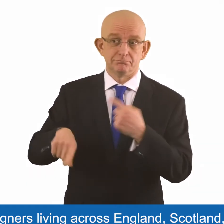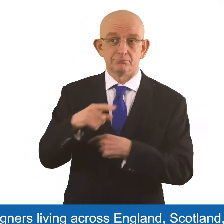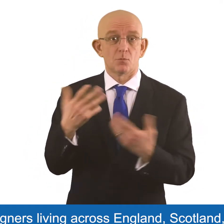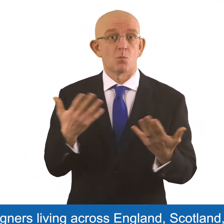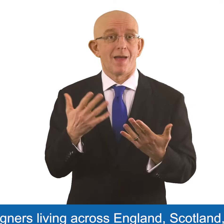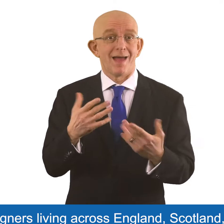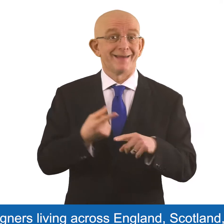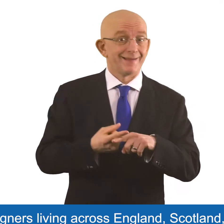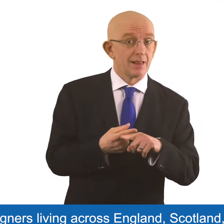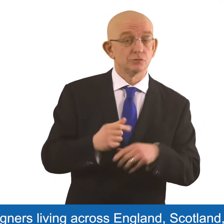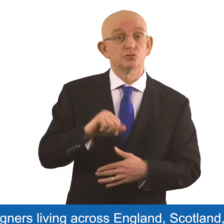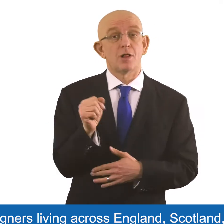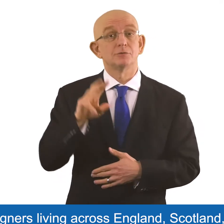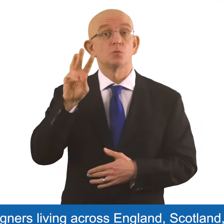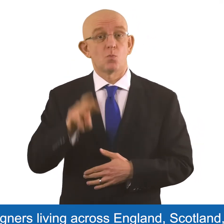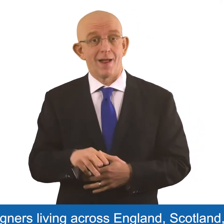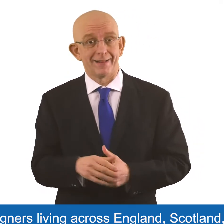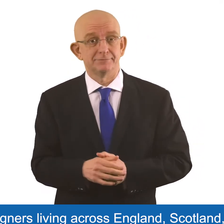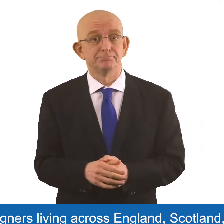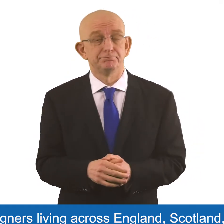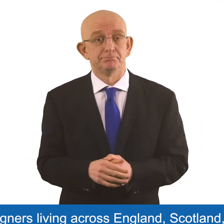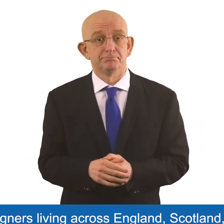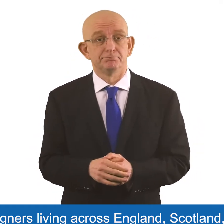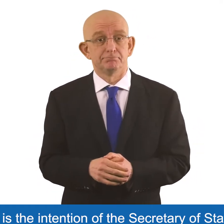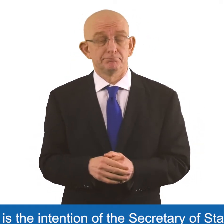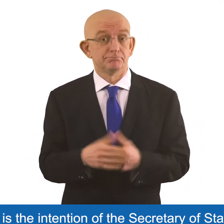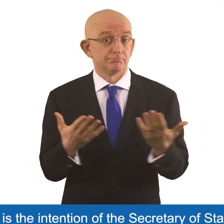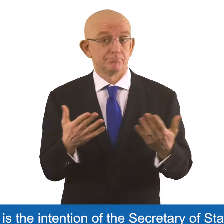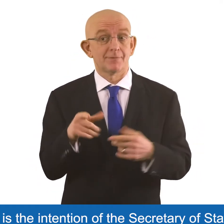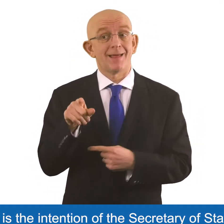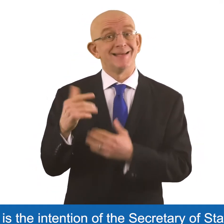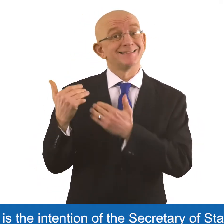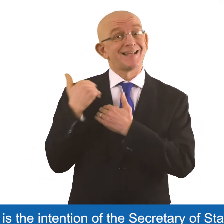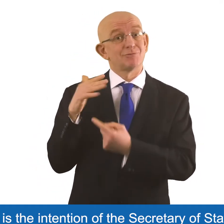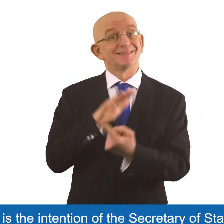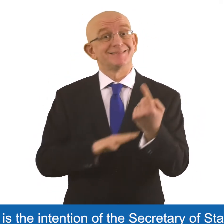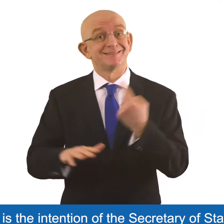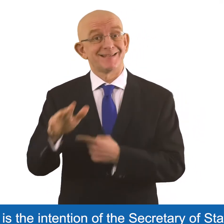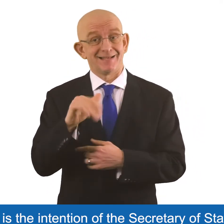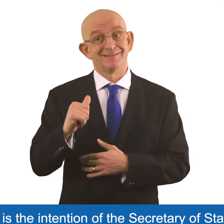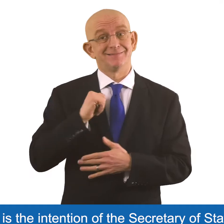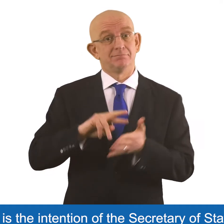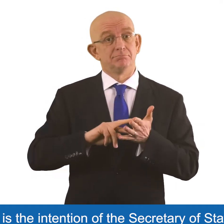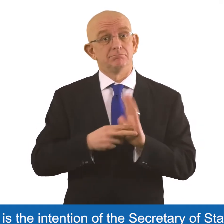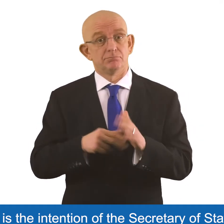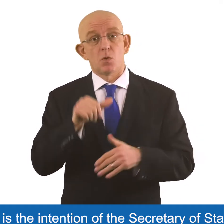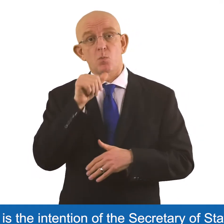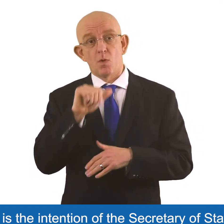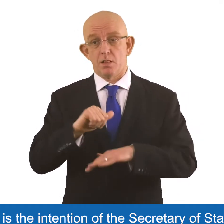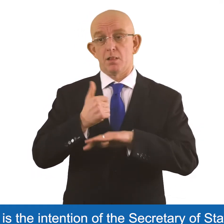from BSL signers living across England, Scotland and Wales. It is the intention of the Secretary of State to establish